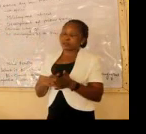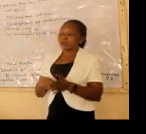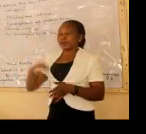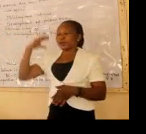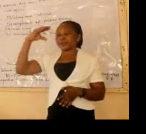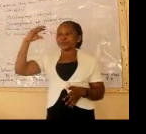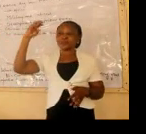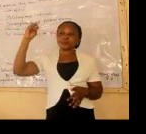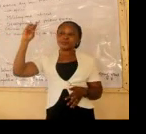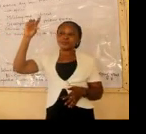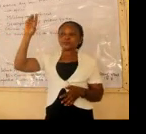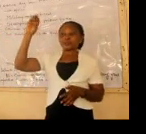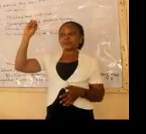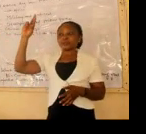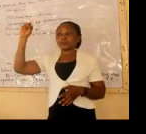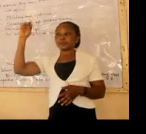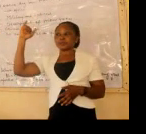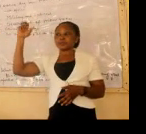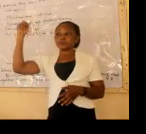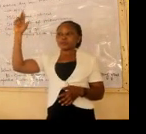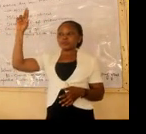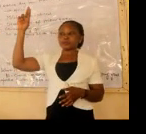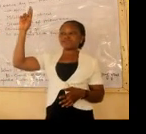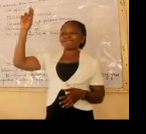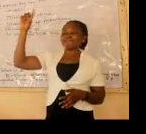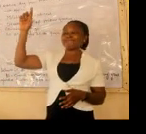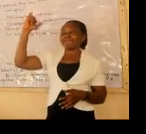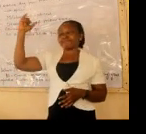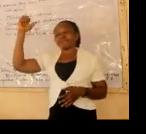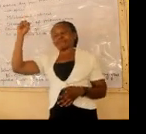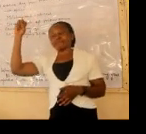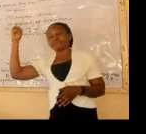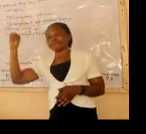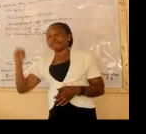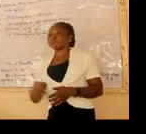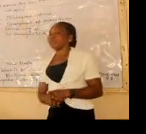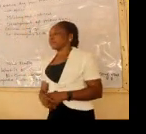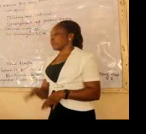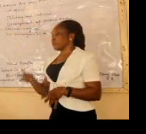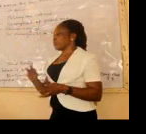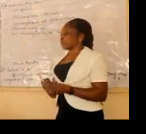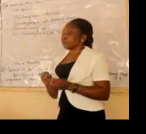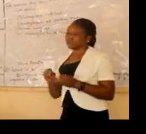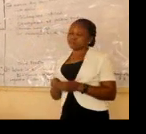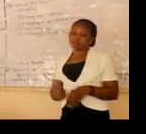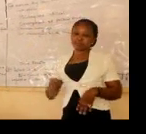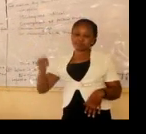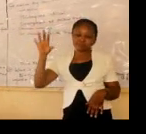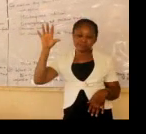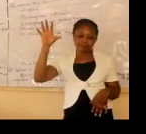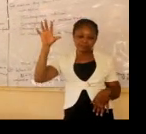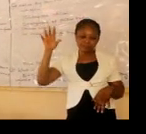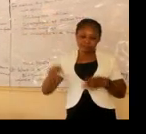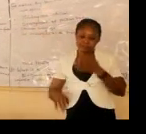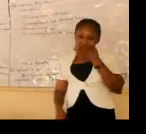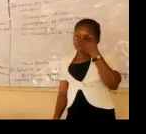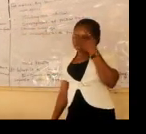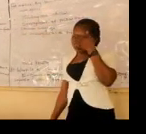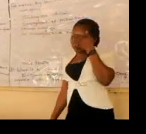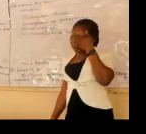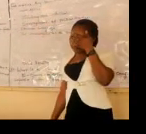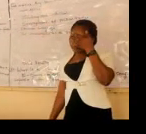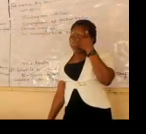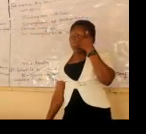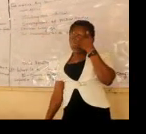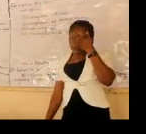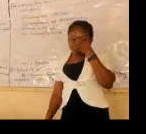Colonialism. Then in the last question, the last but not the least, number 5, they said we should explain the meaning